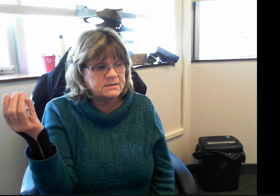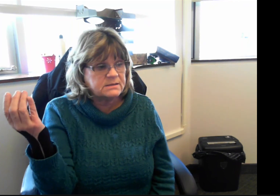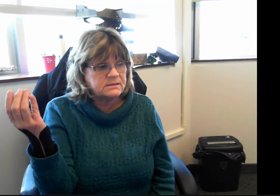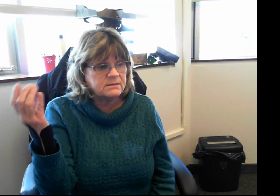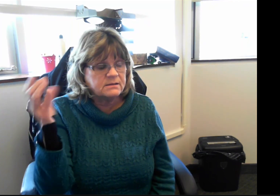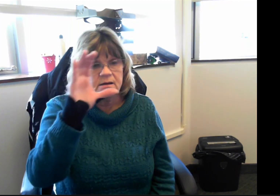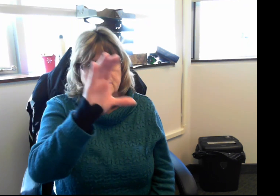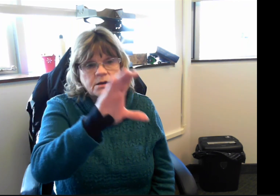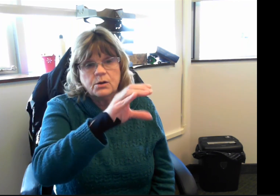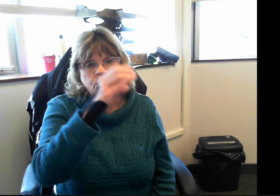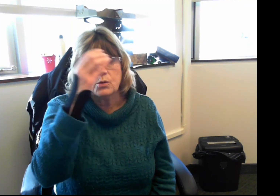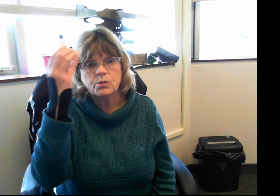Christmas.